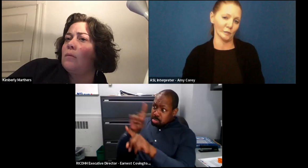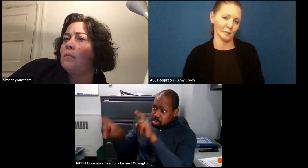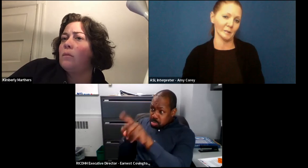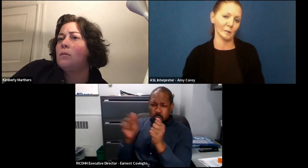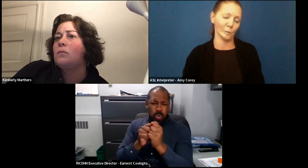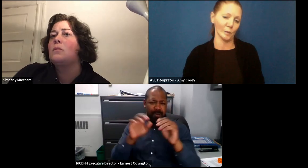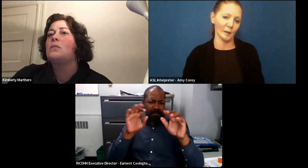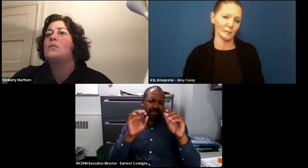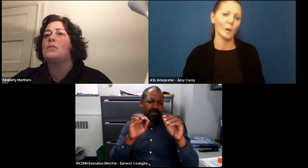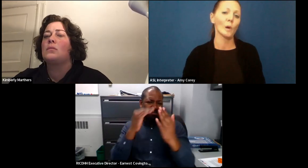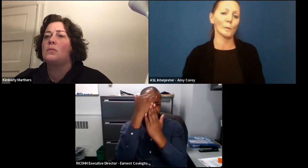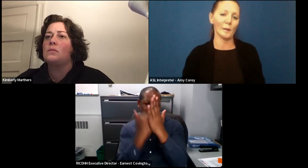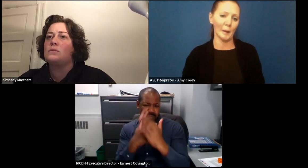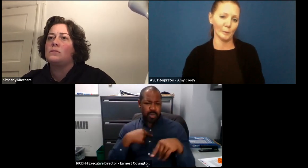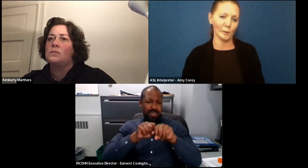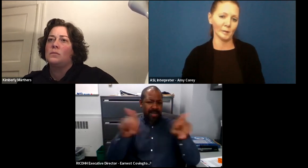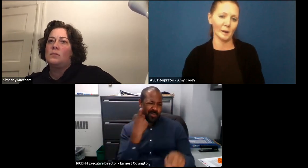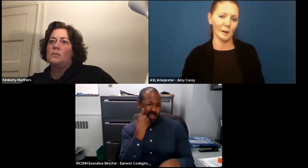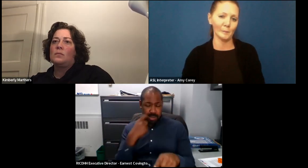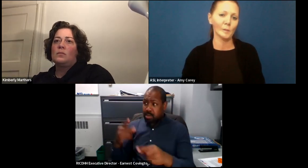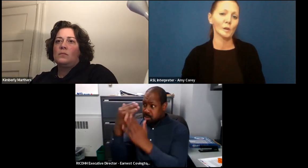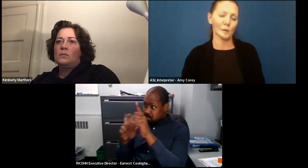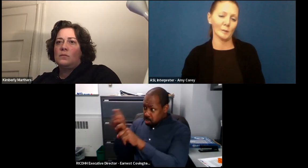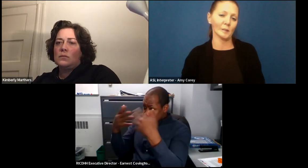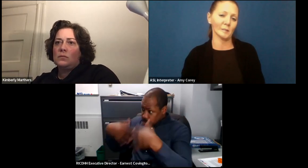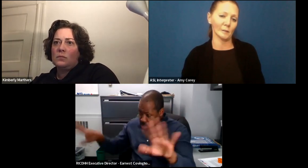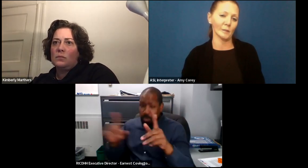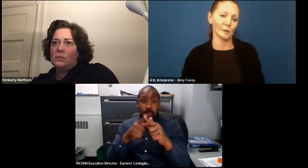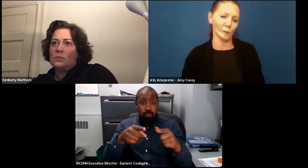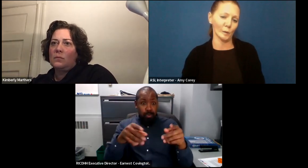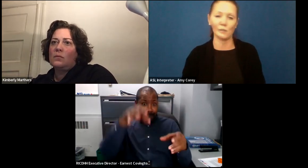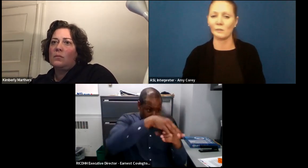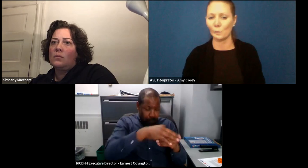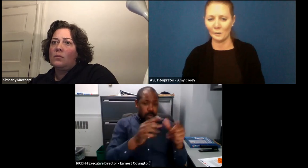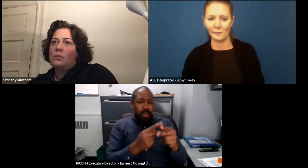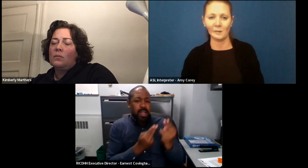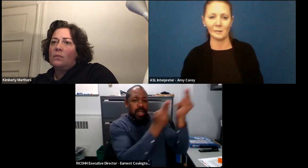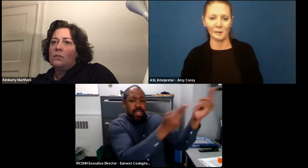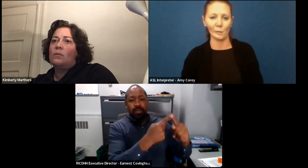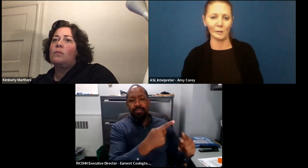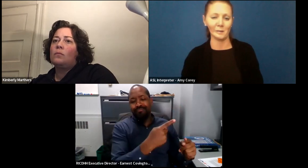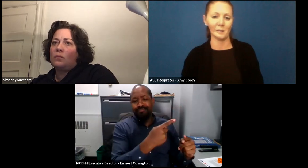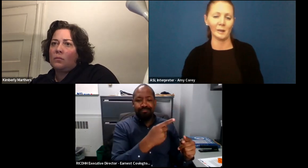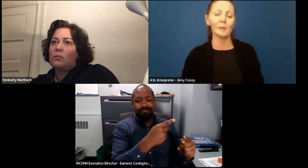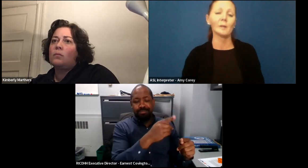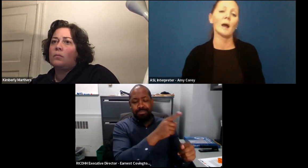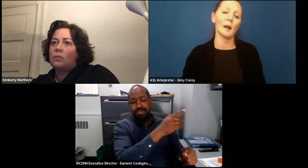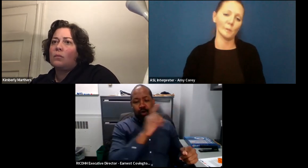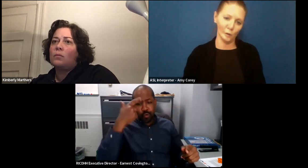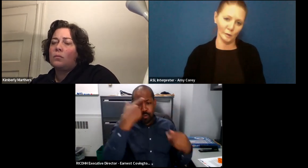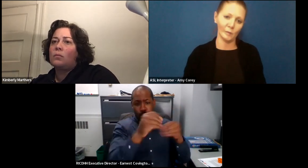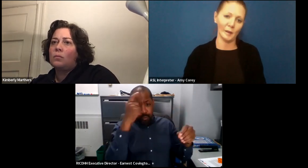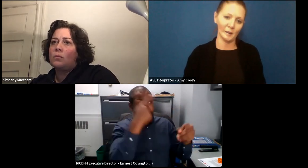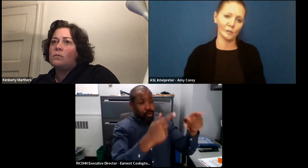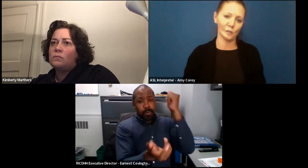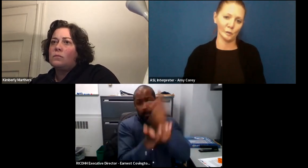March 16th with us. We, at that point in time, could have a list of interview questions, the ones I sent out recently, and